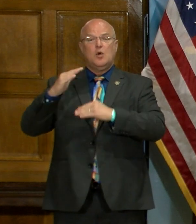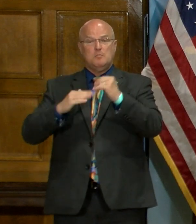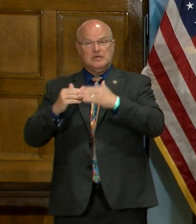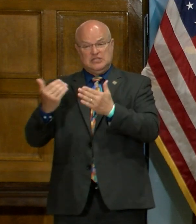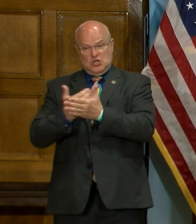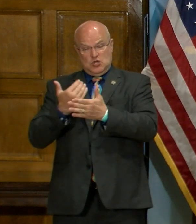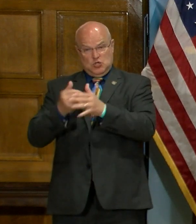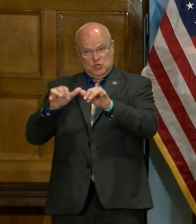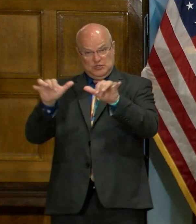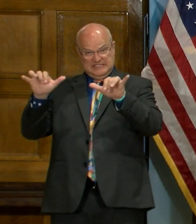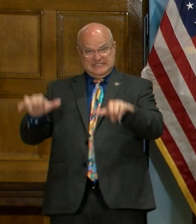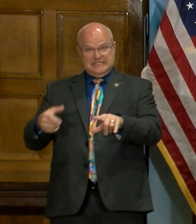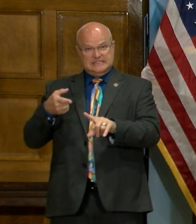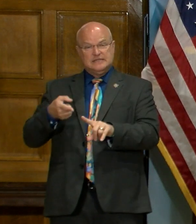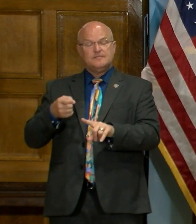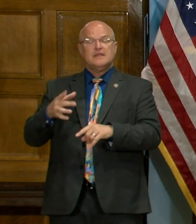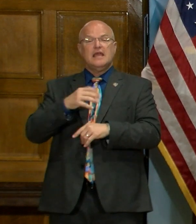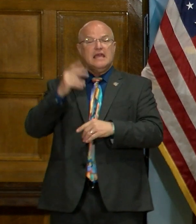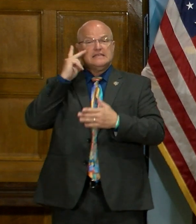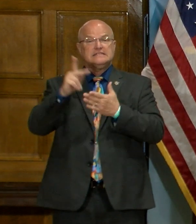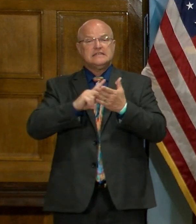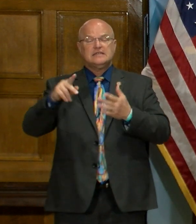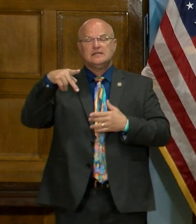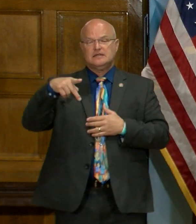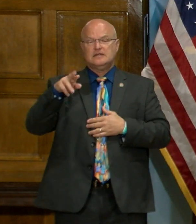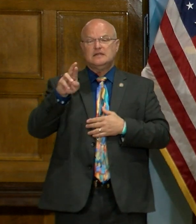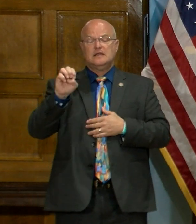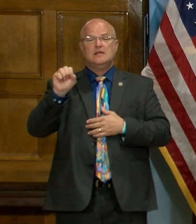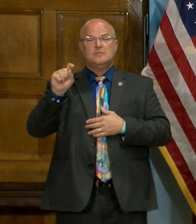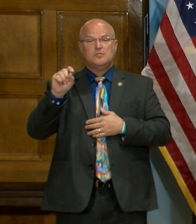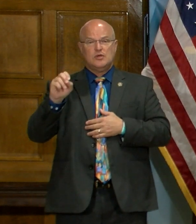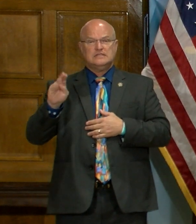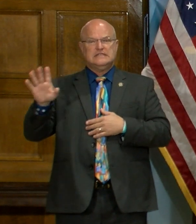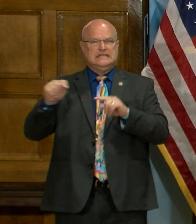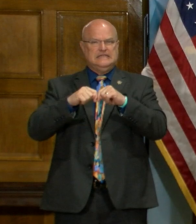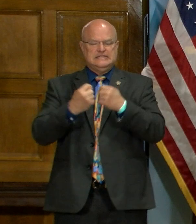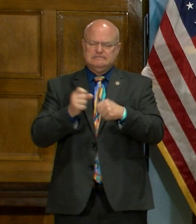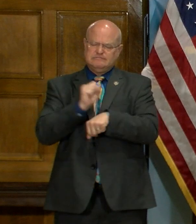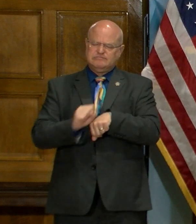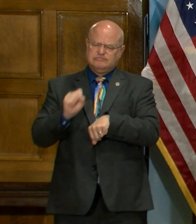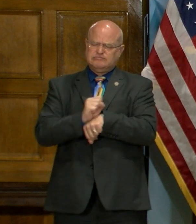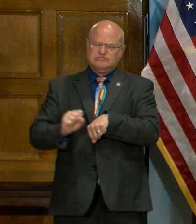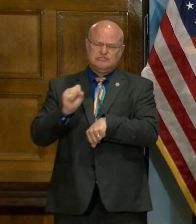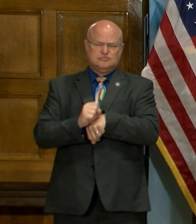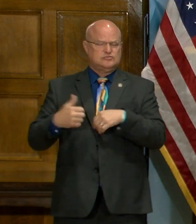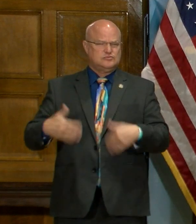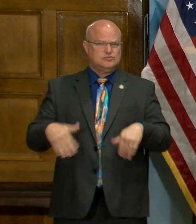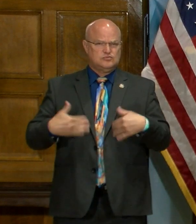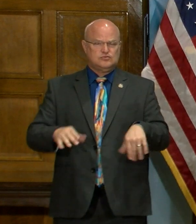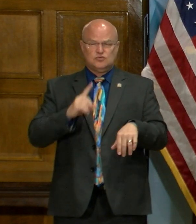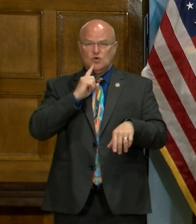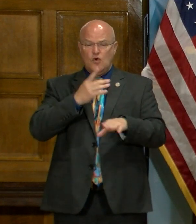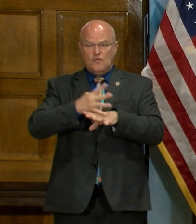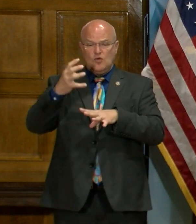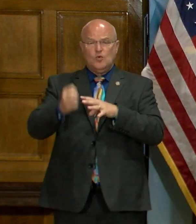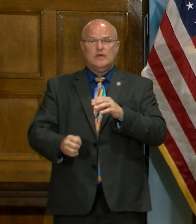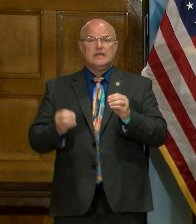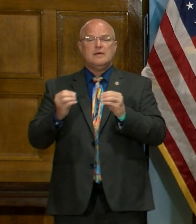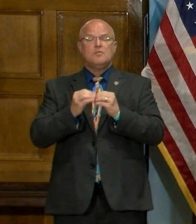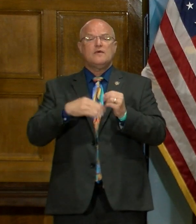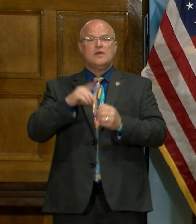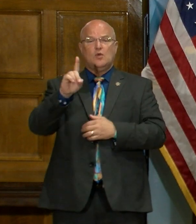a new system for. And Secretary Preston and his team has worked very hard on this. In fact, over the weekend, there's